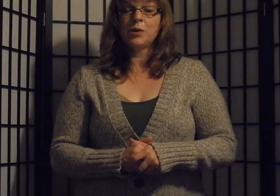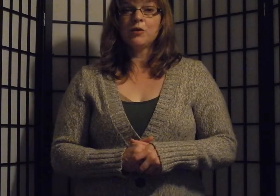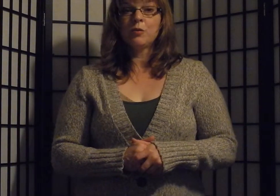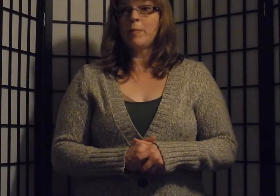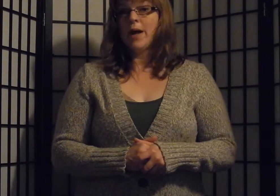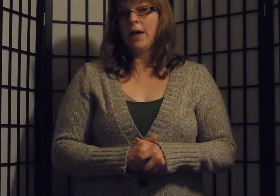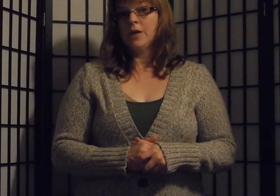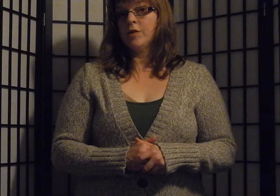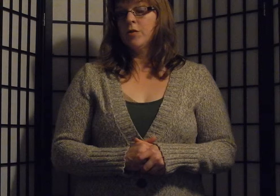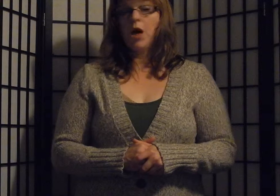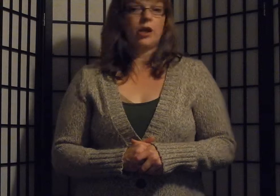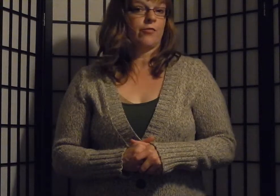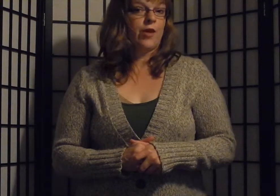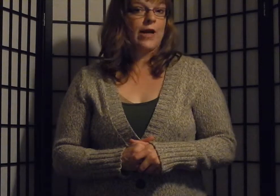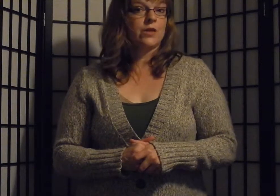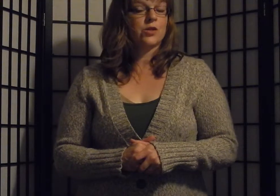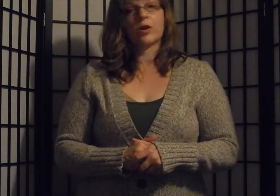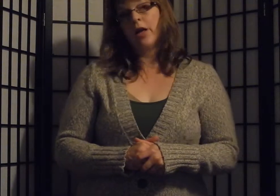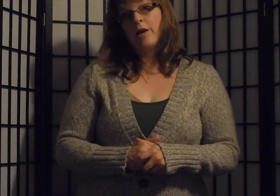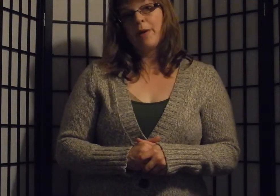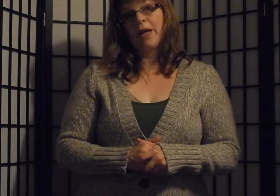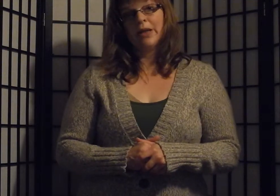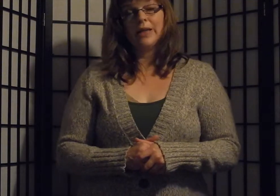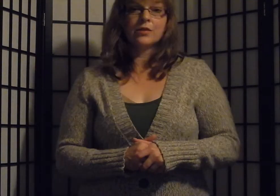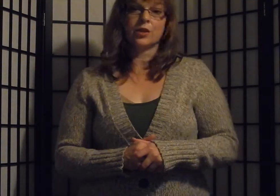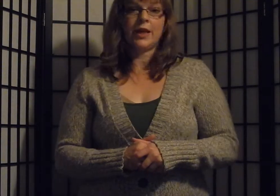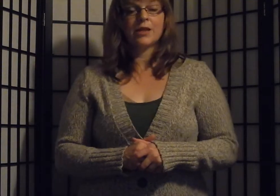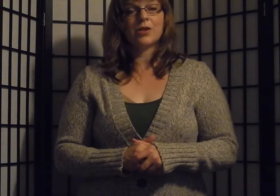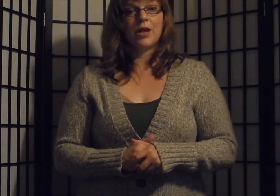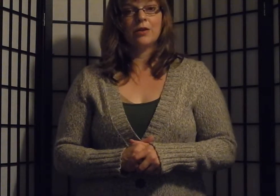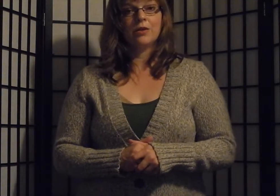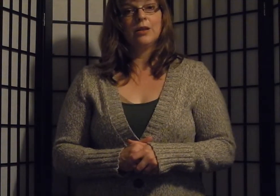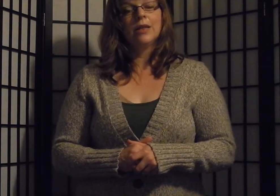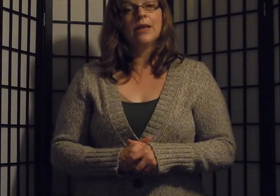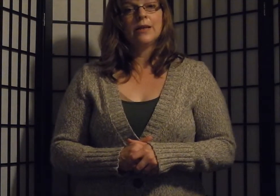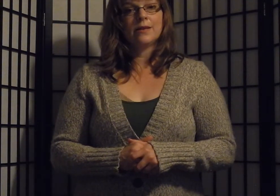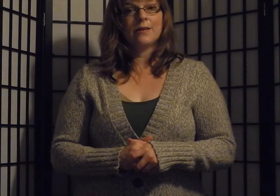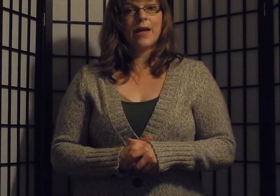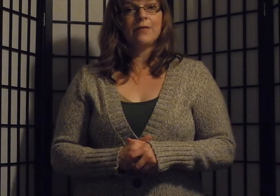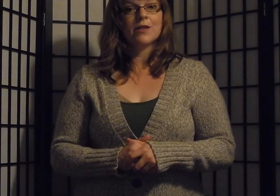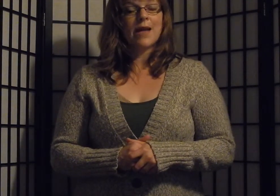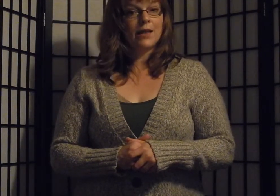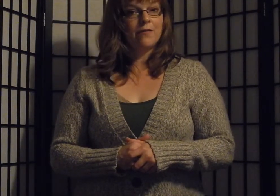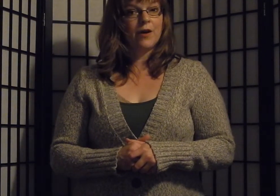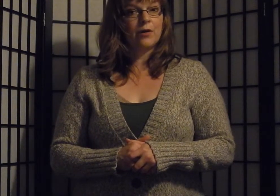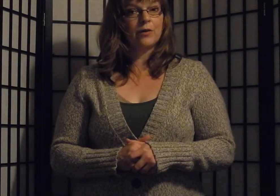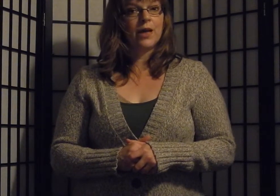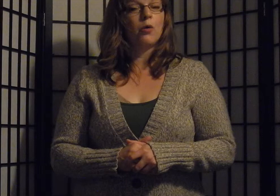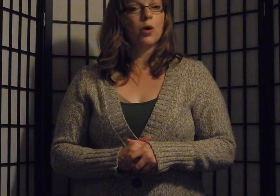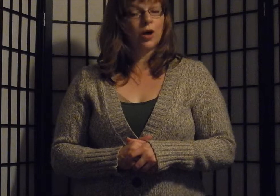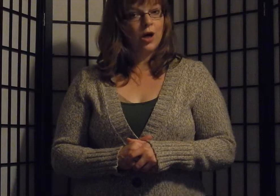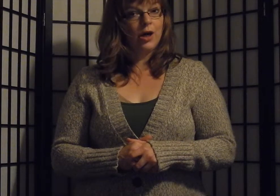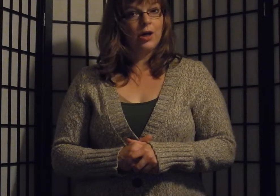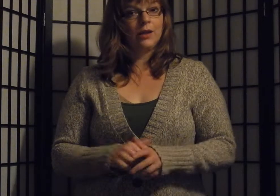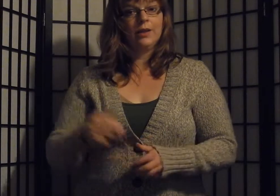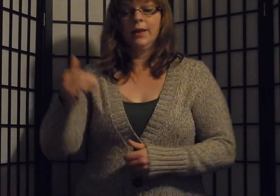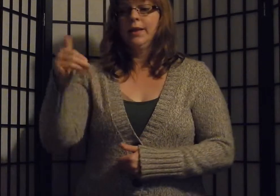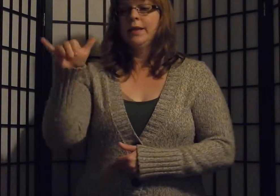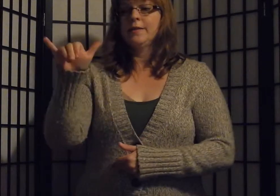indoors, we might also call a friend or call our parents or an aunt or uncle. The sign for telephone or call is to